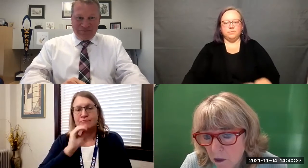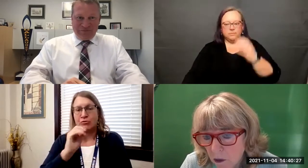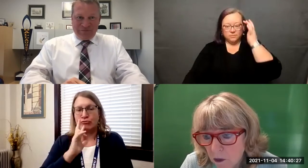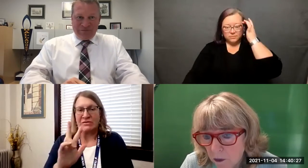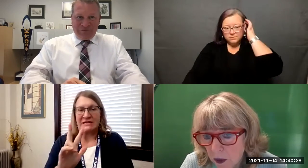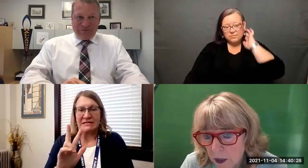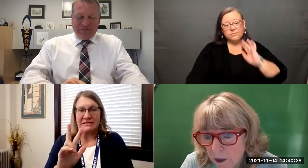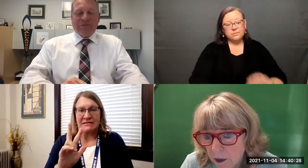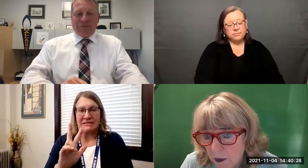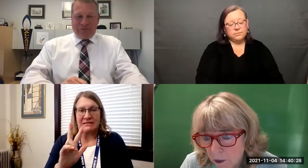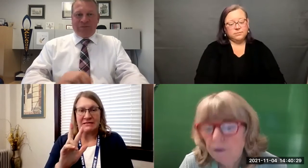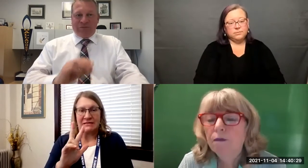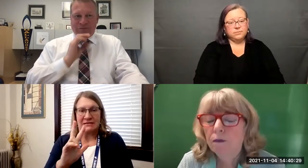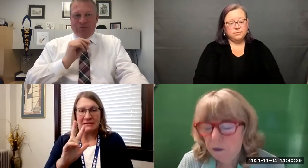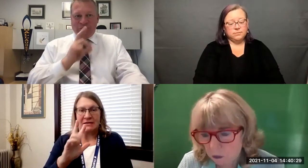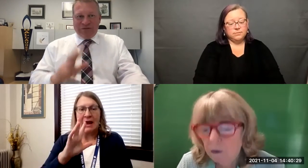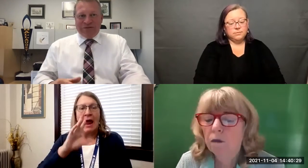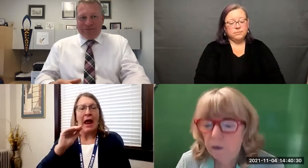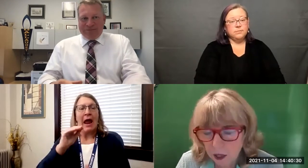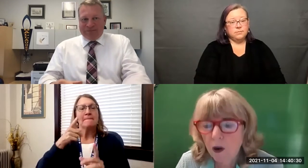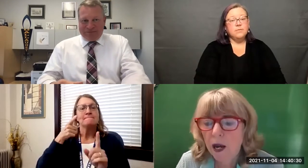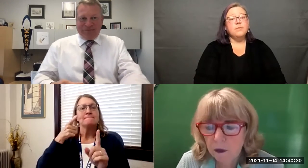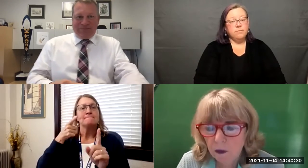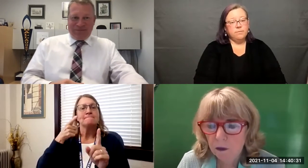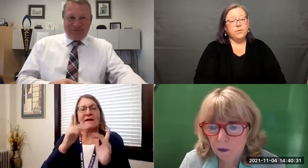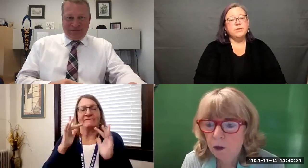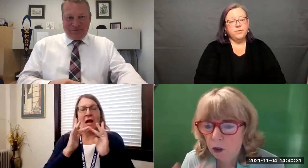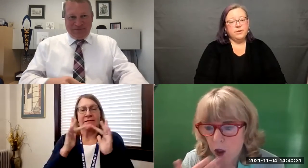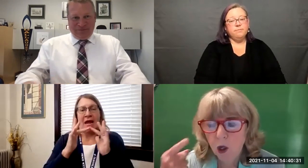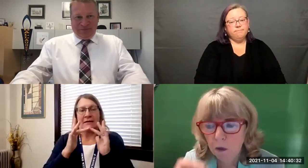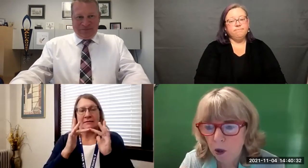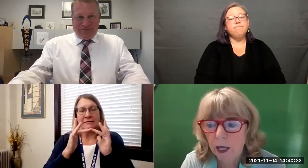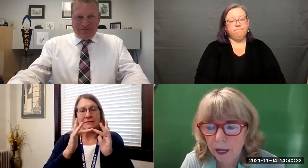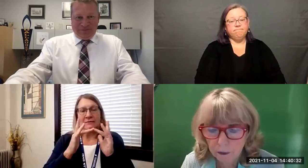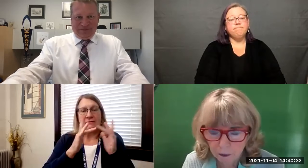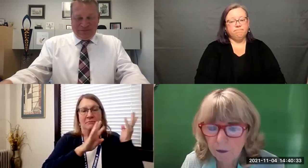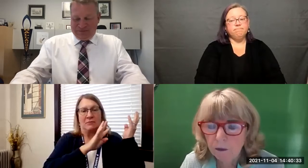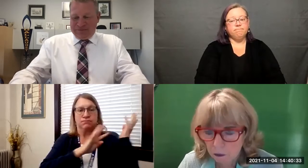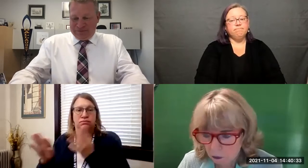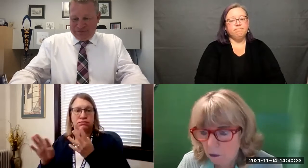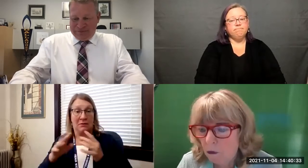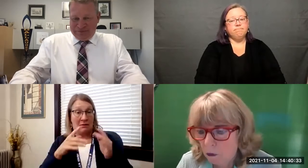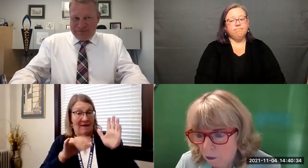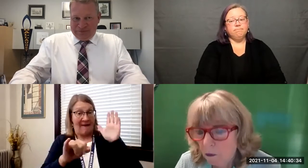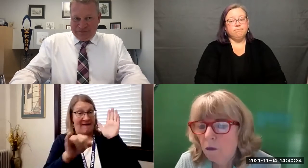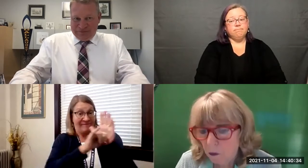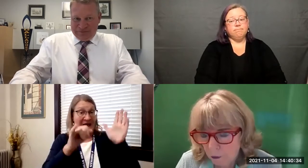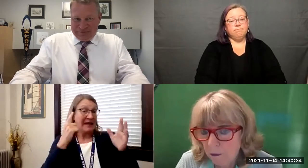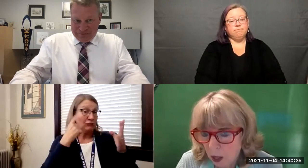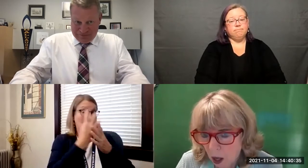the CEASD for birth to 3. That's right. Birth to 3. Good point. Also in terms of creating a